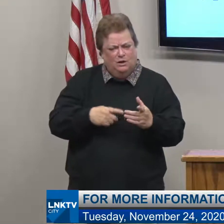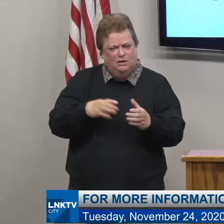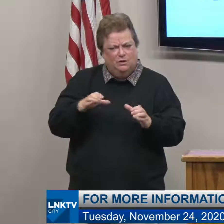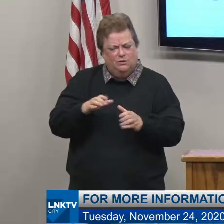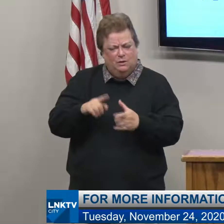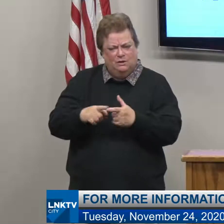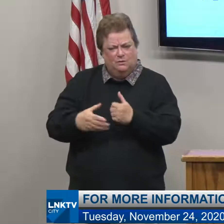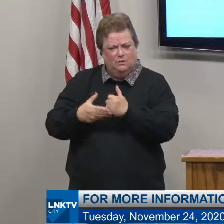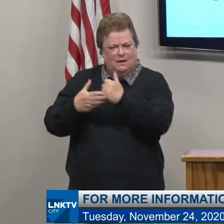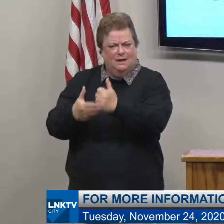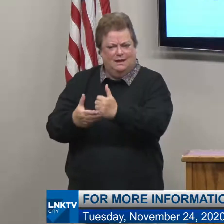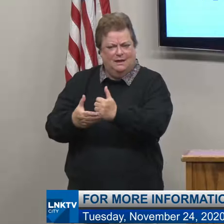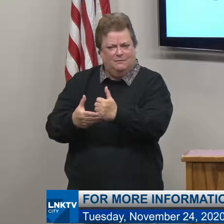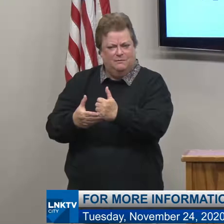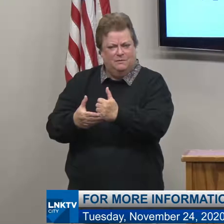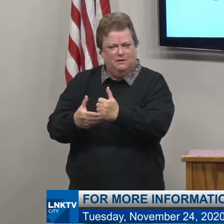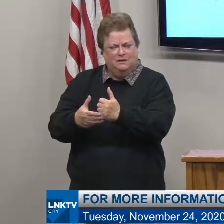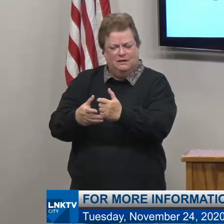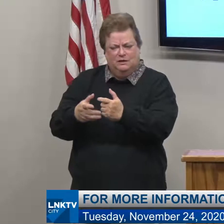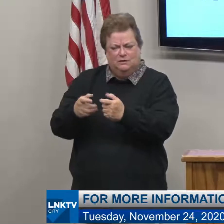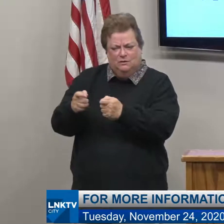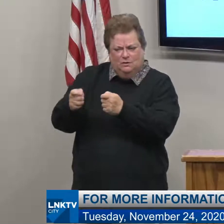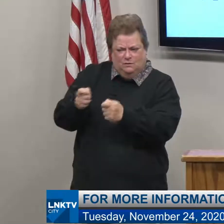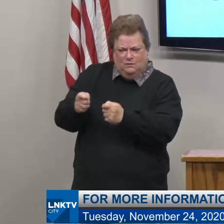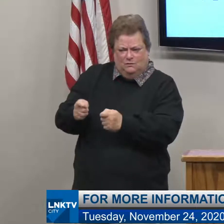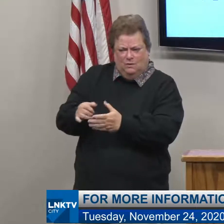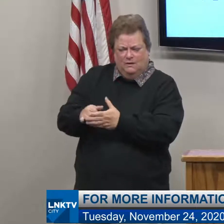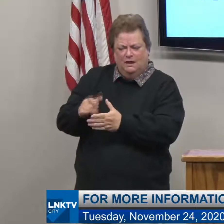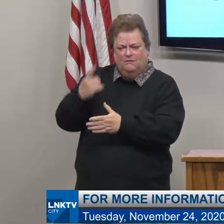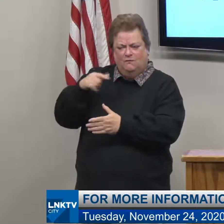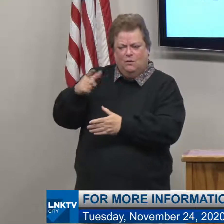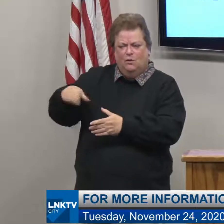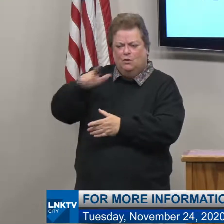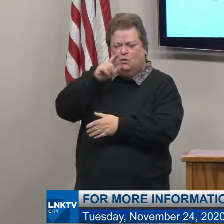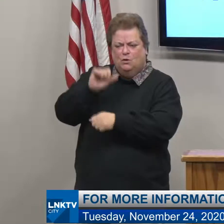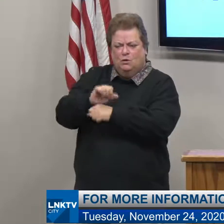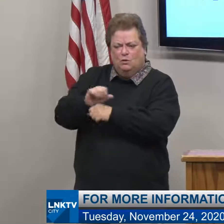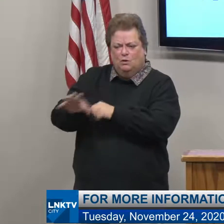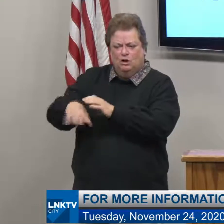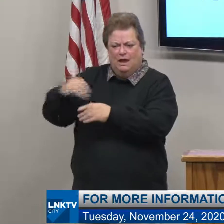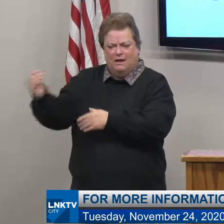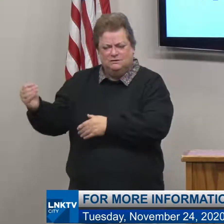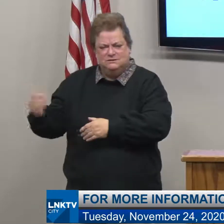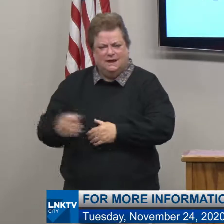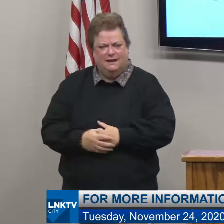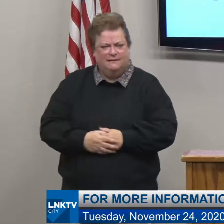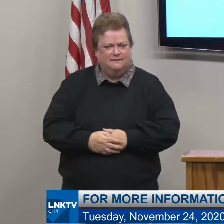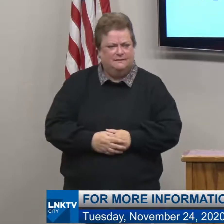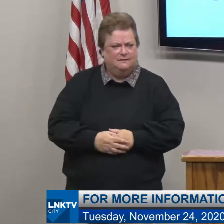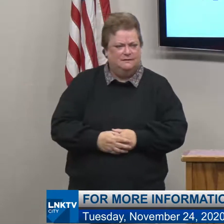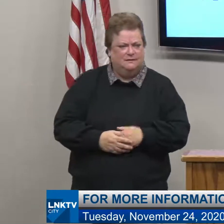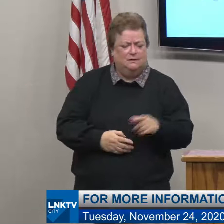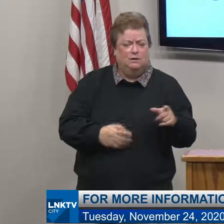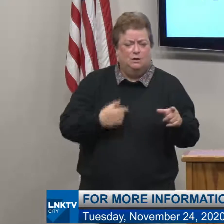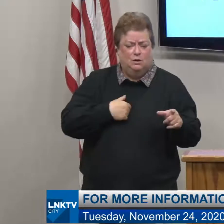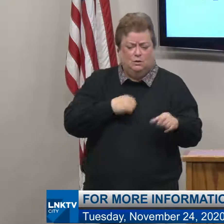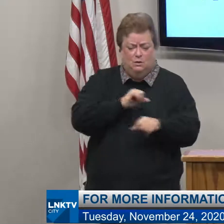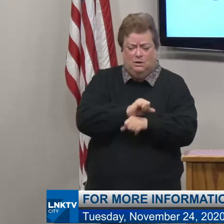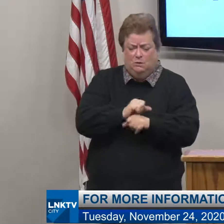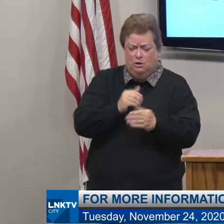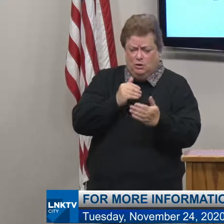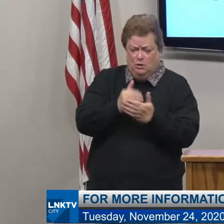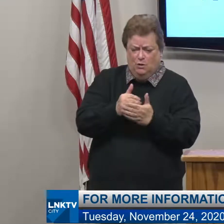help, you know, mitigate that a little bit for some of those workers out there? You know, we work closely with the